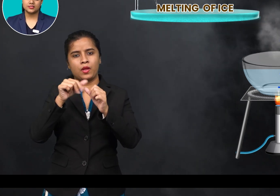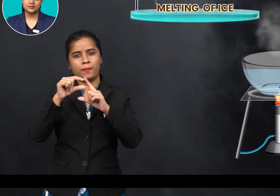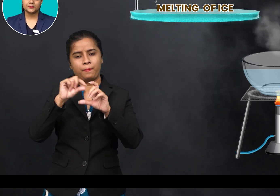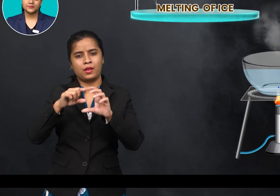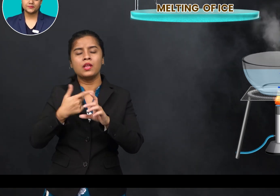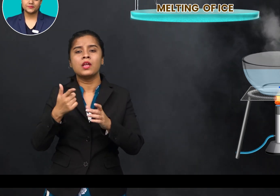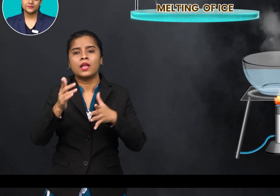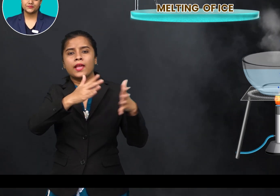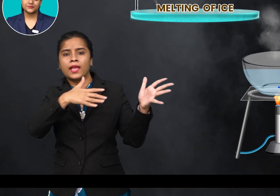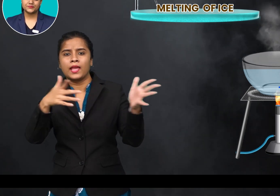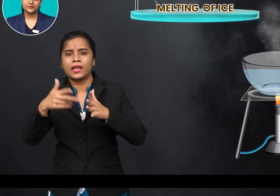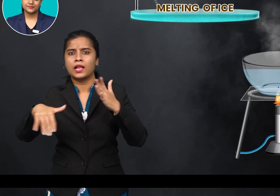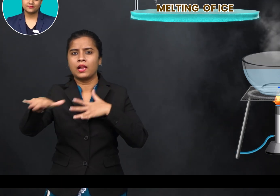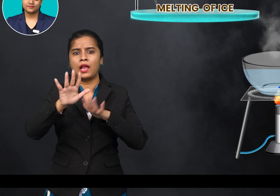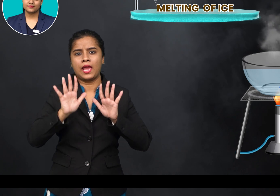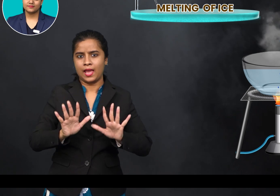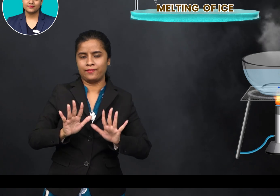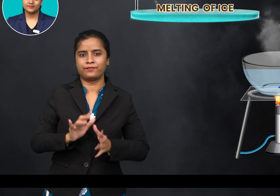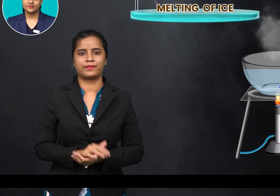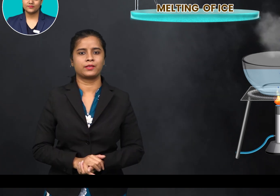around us.